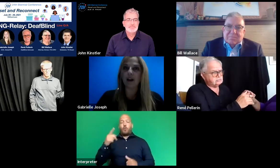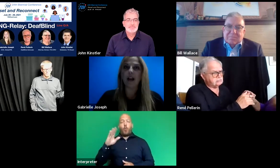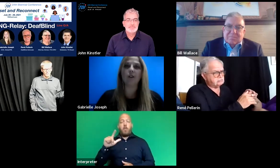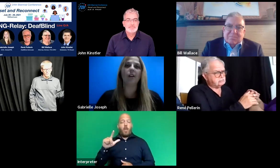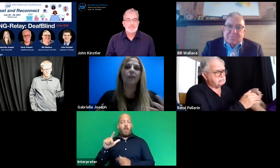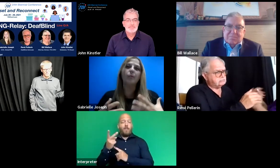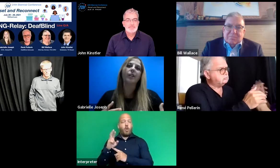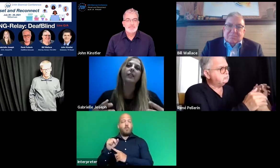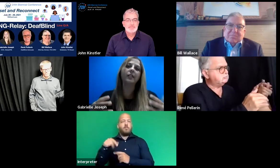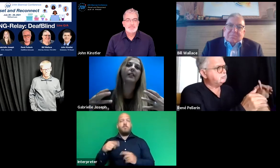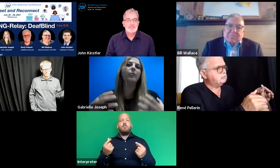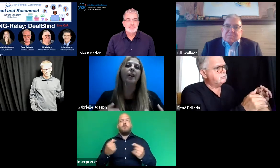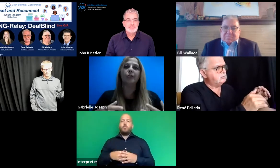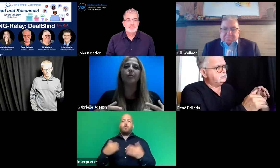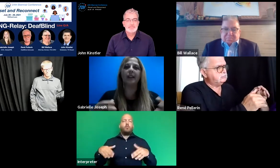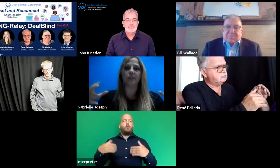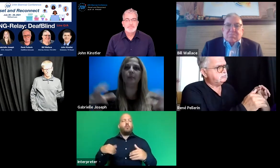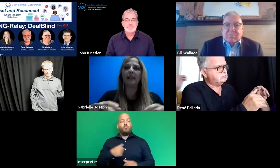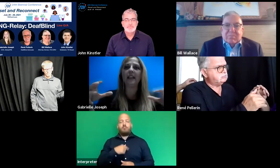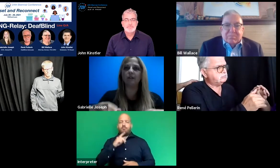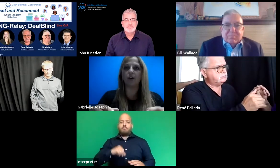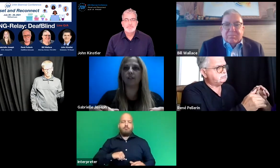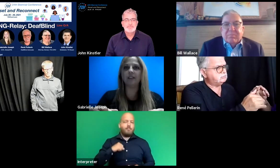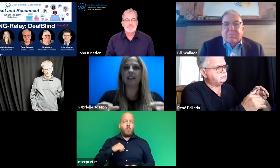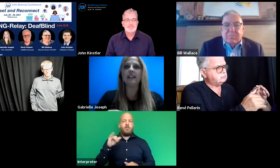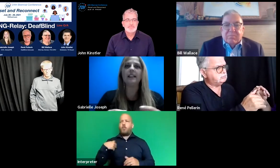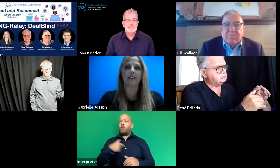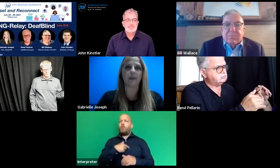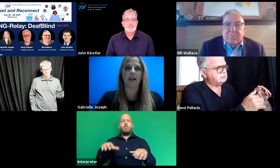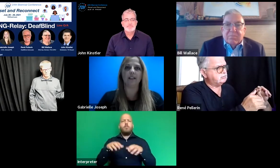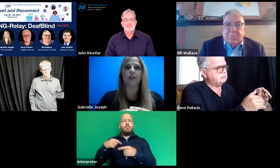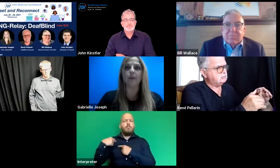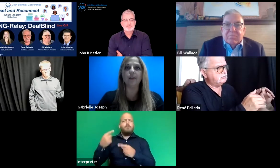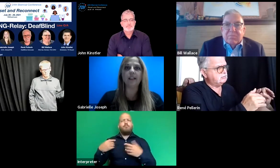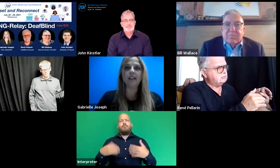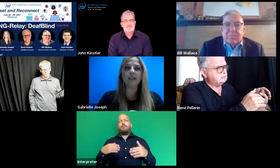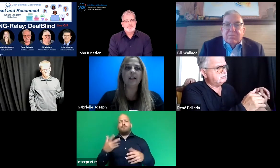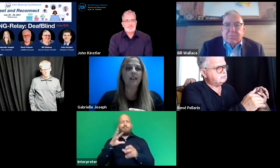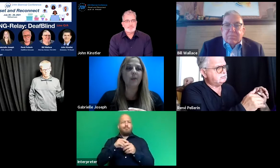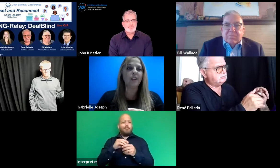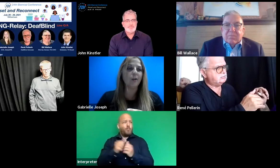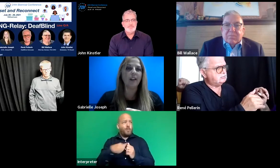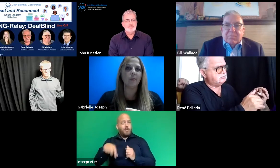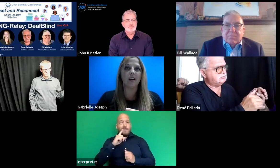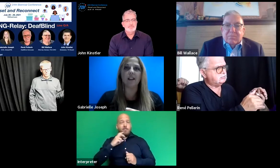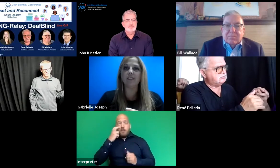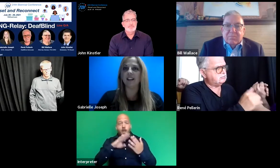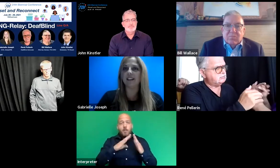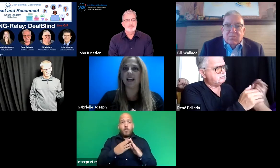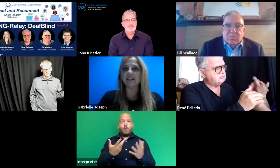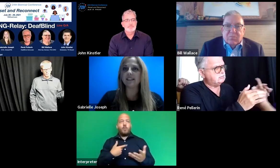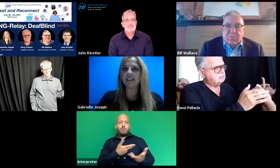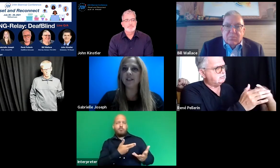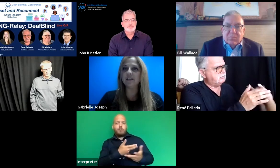so proud of the work that we are doing to be involved in the deafblind community. We know that we are